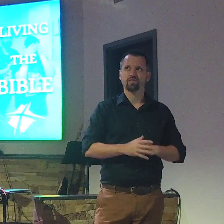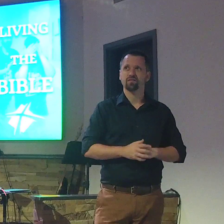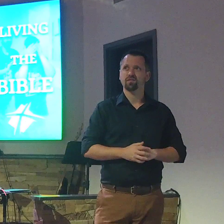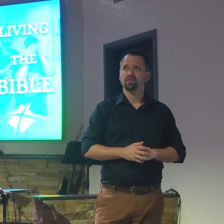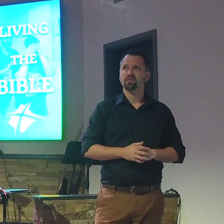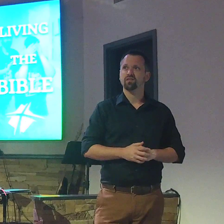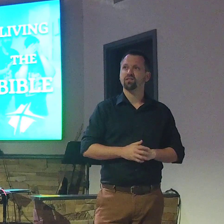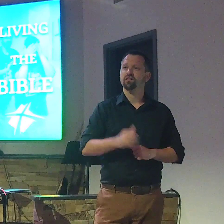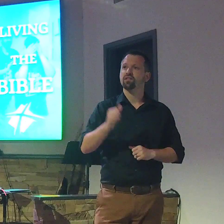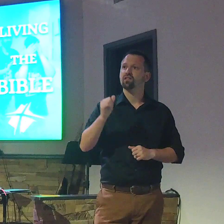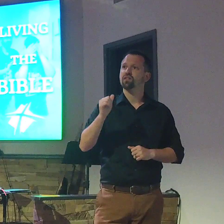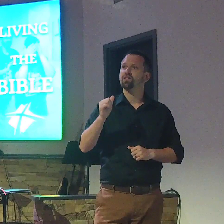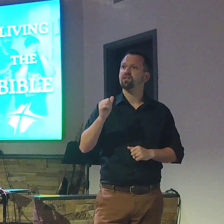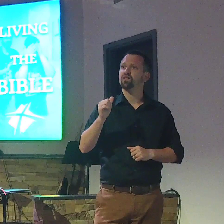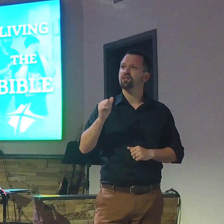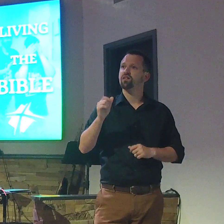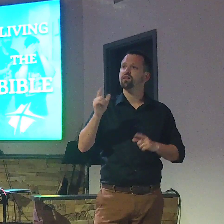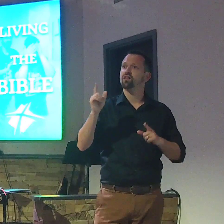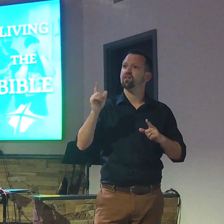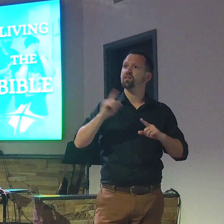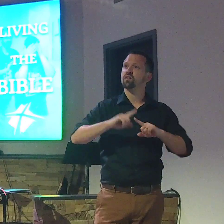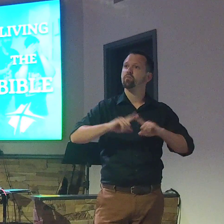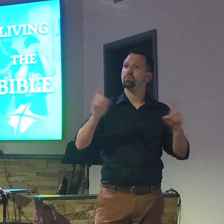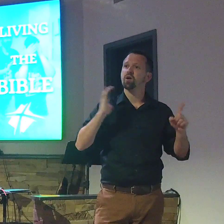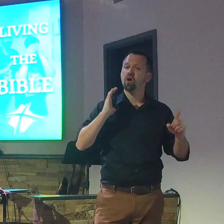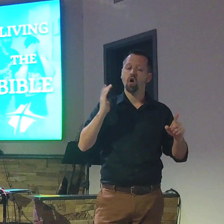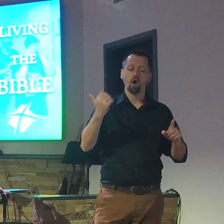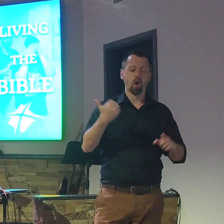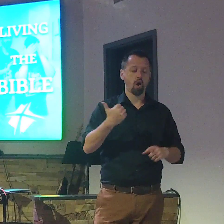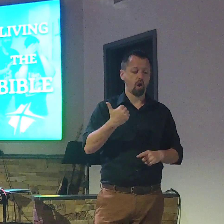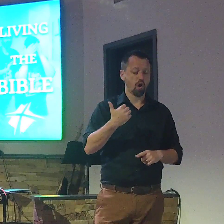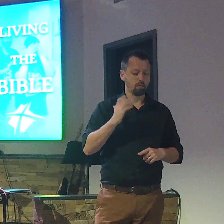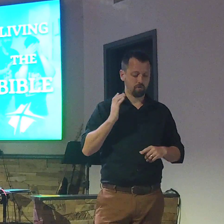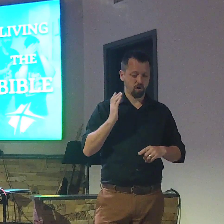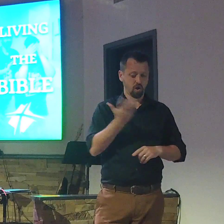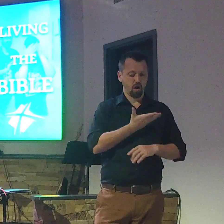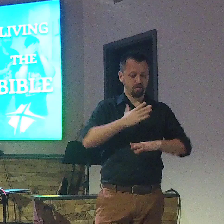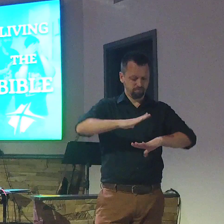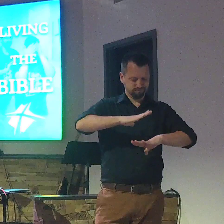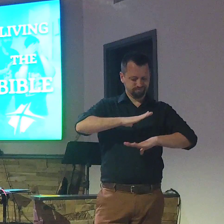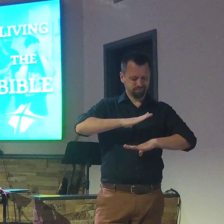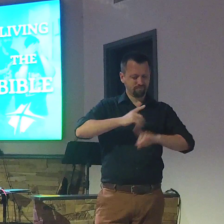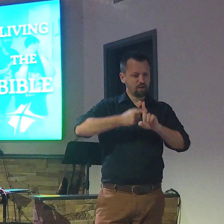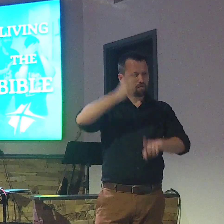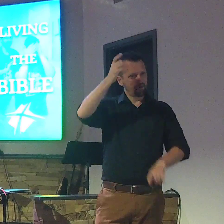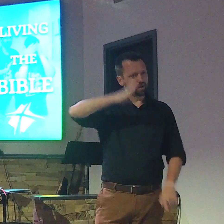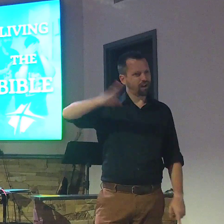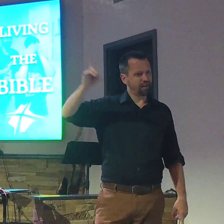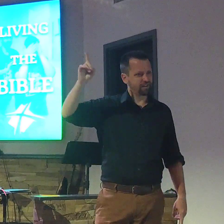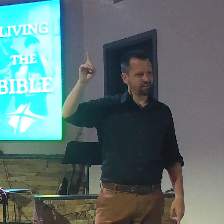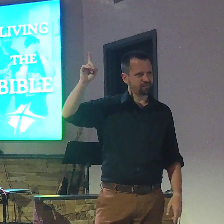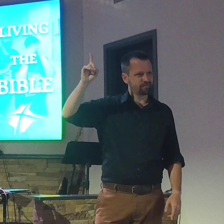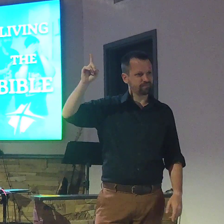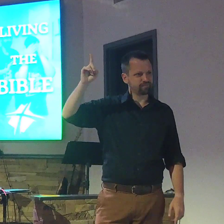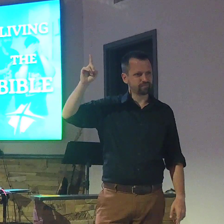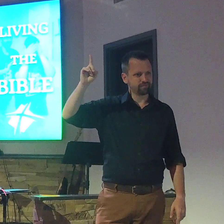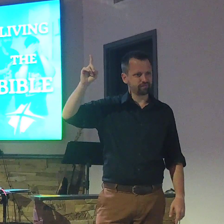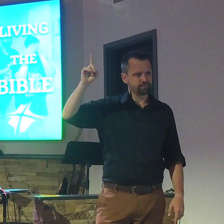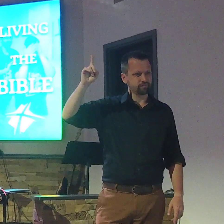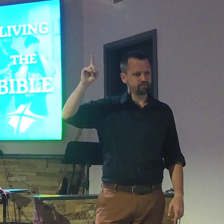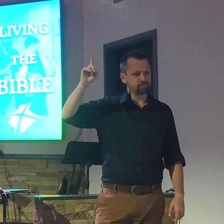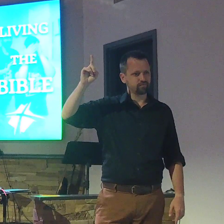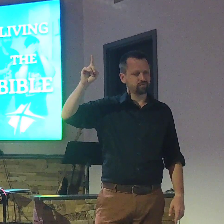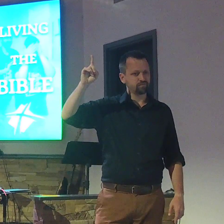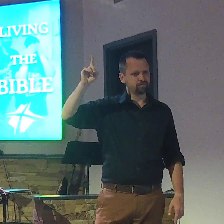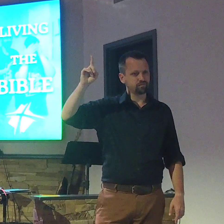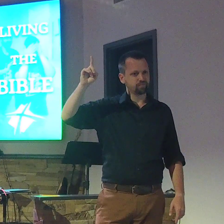of ourselves, but our sufficiency is from who? It's from God. Amen.